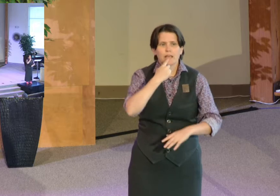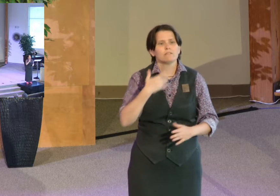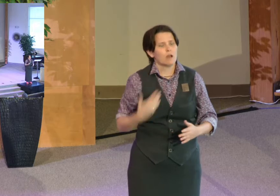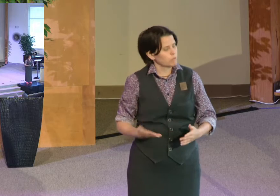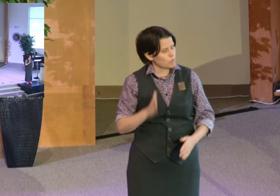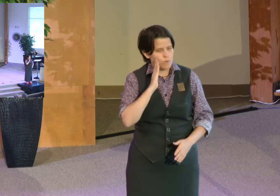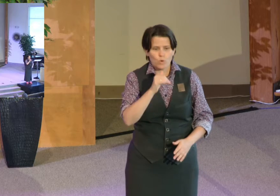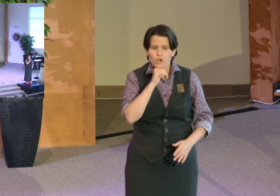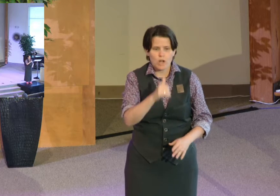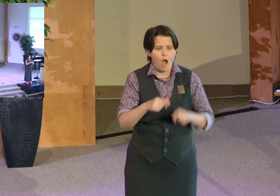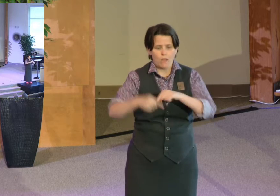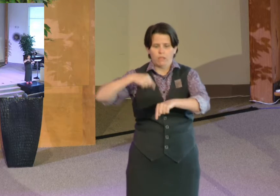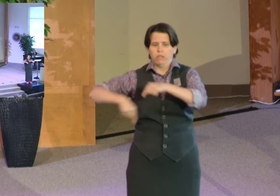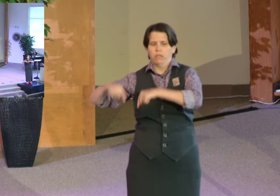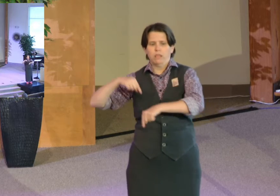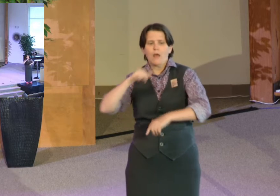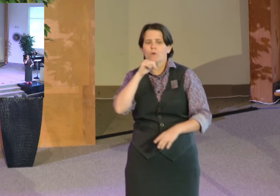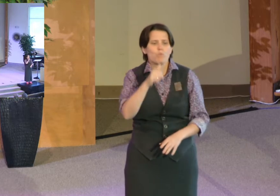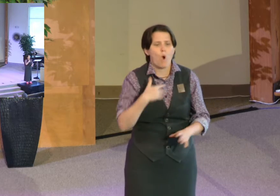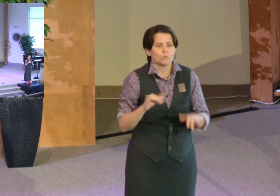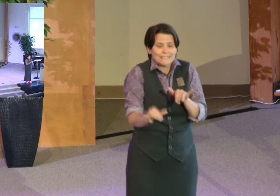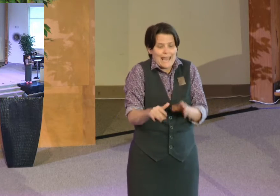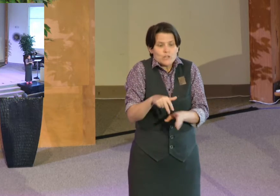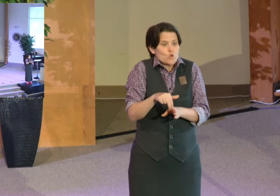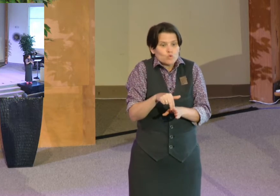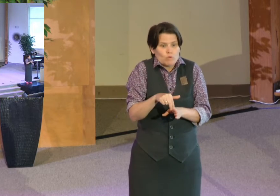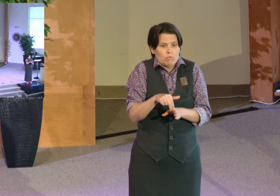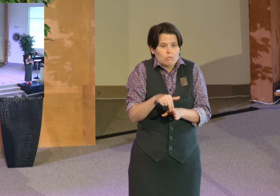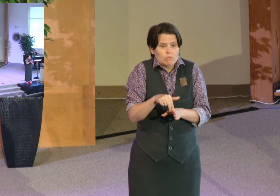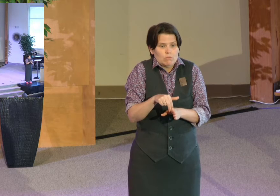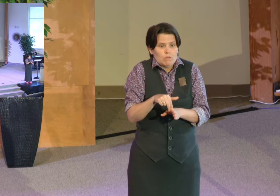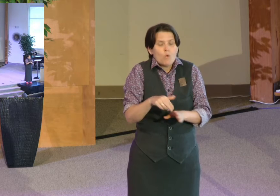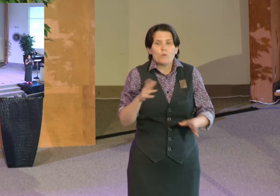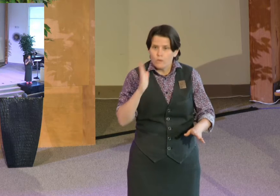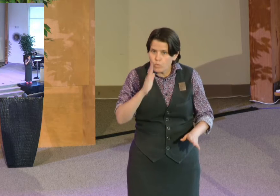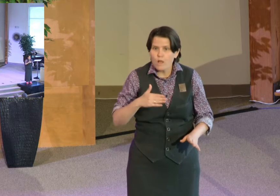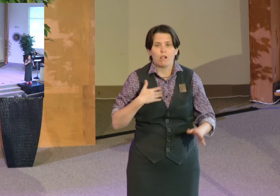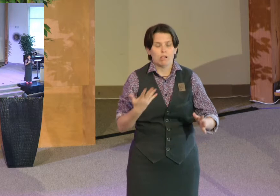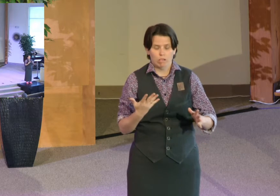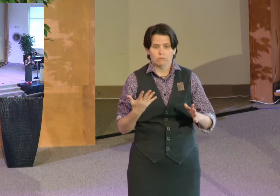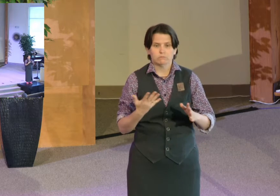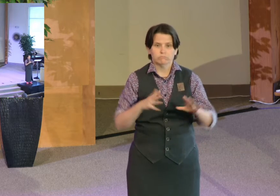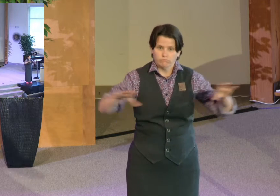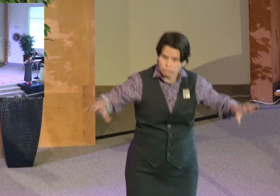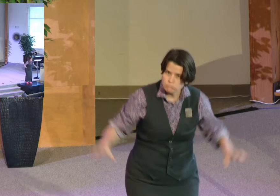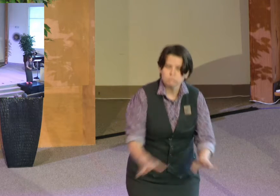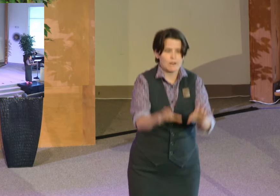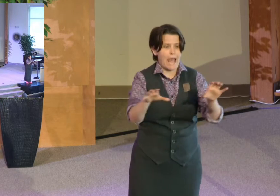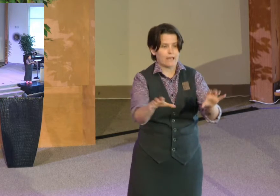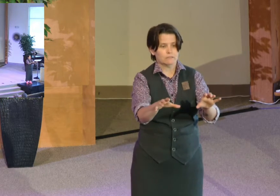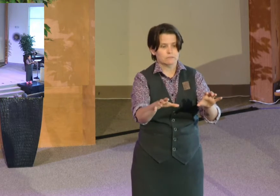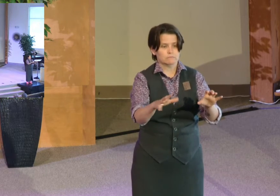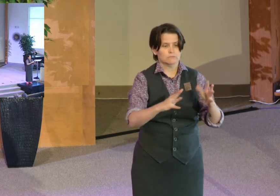this movement, who has been very insular and isolative, to come to the front of. So excited for